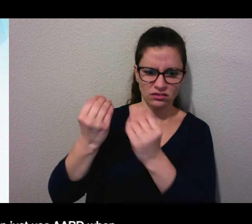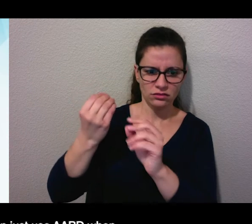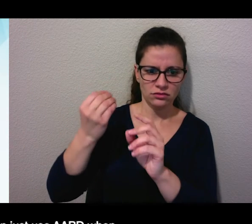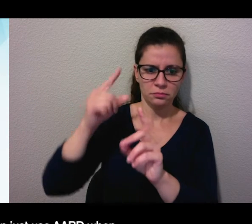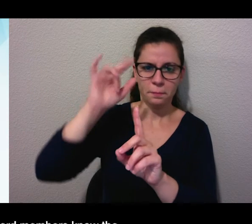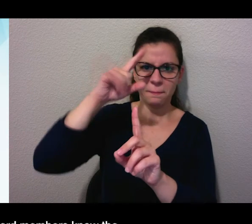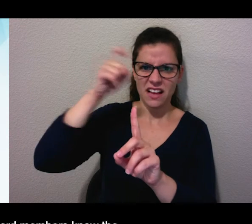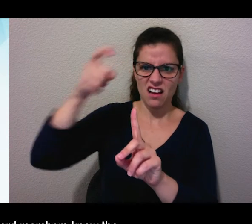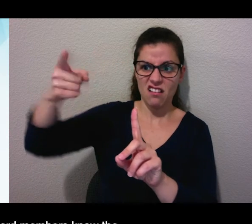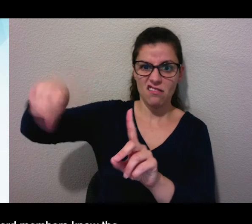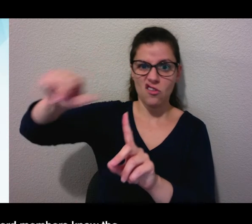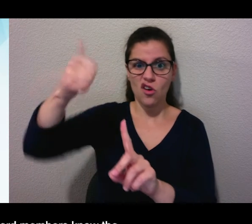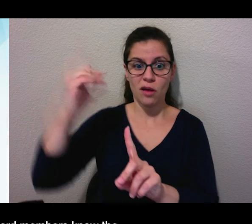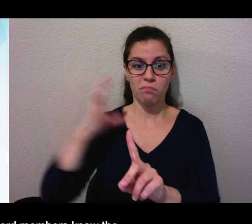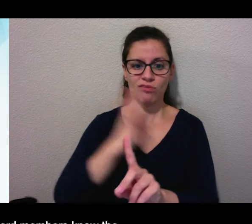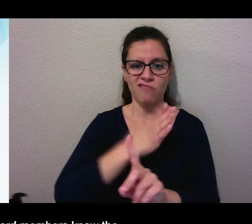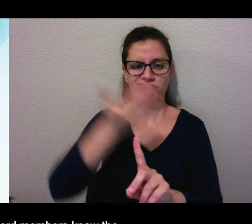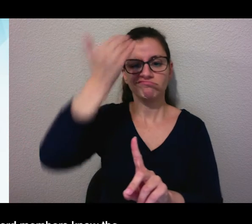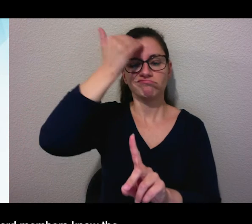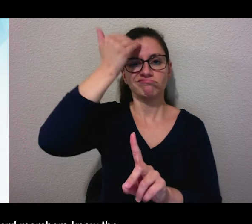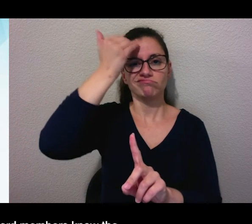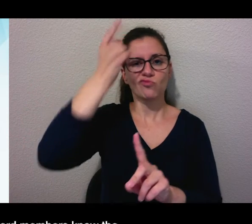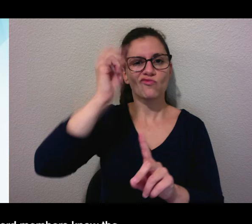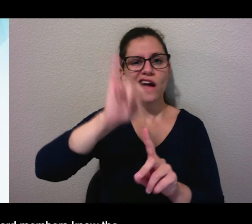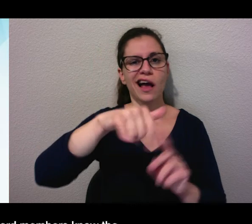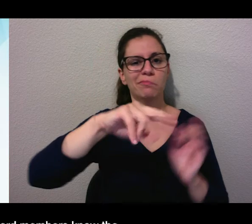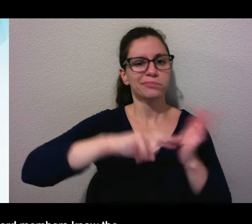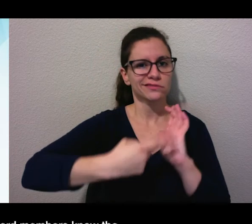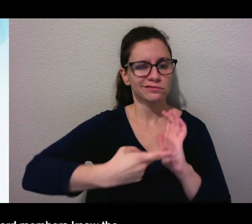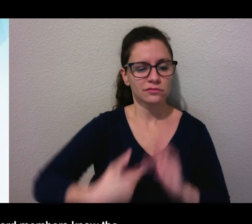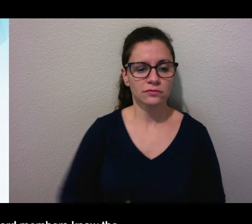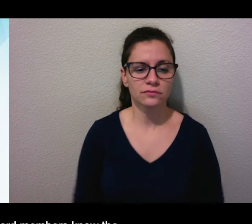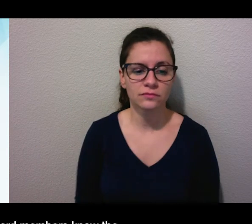to the organization. That's